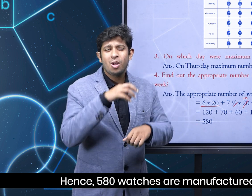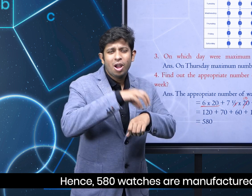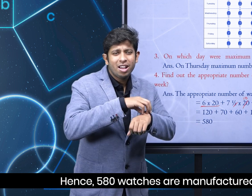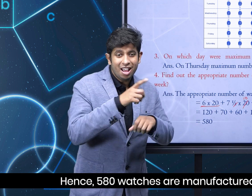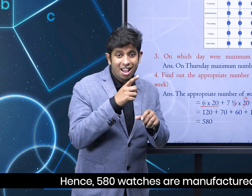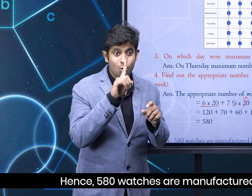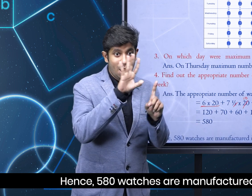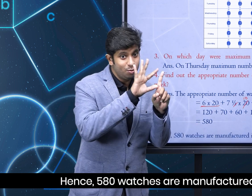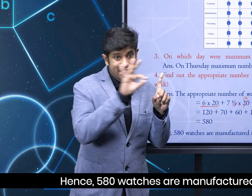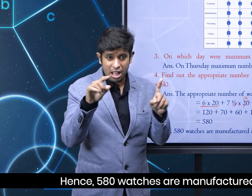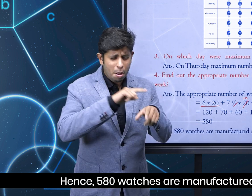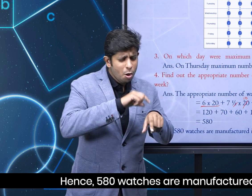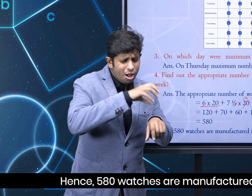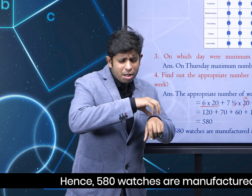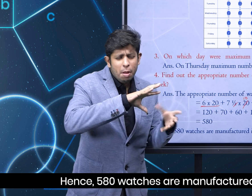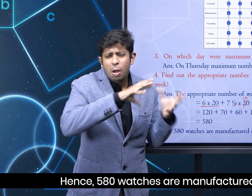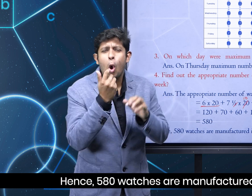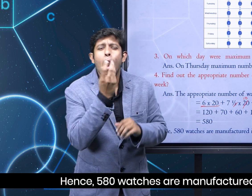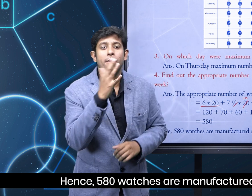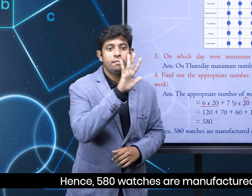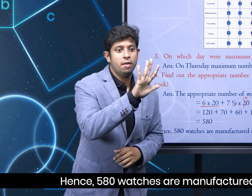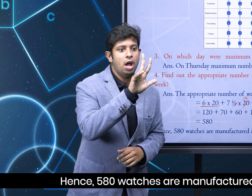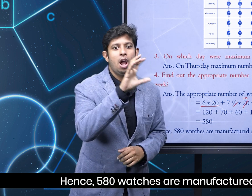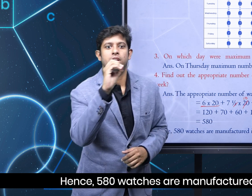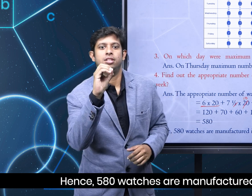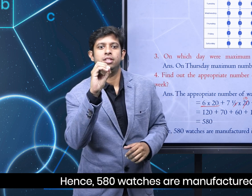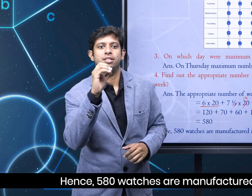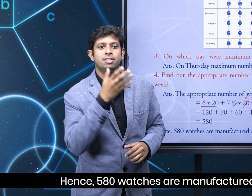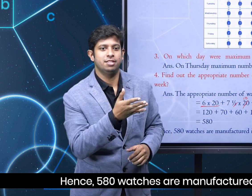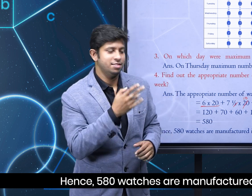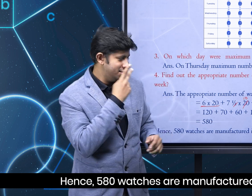Hence, 580 watches are manufactured in the particular week.